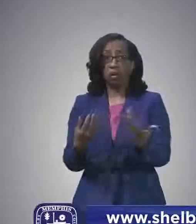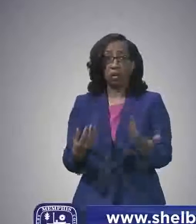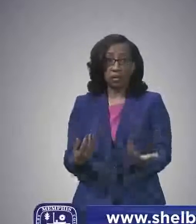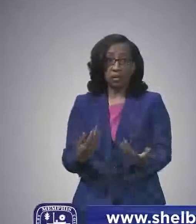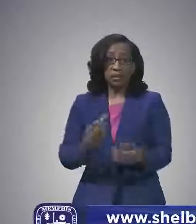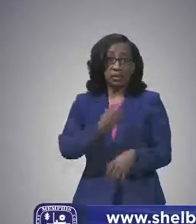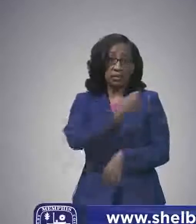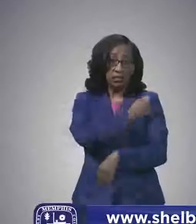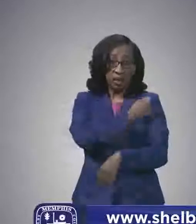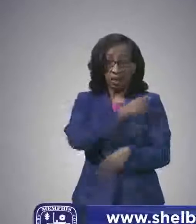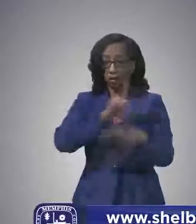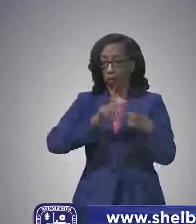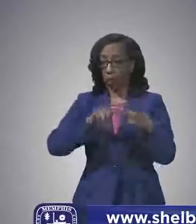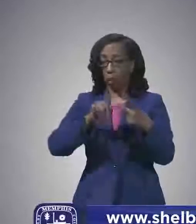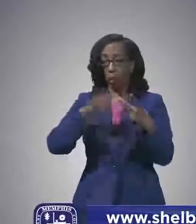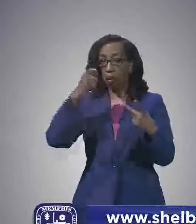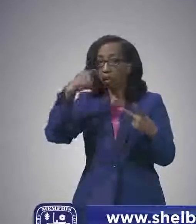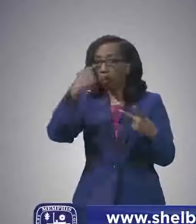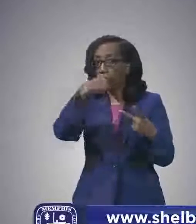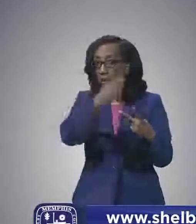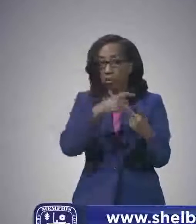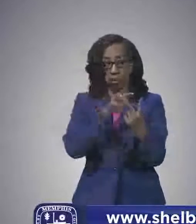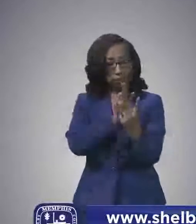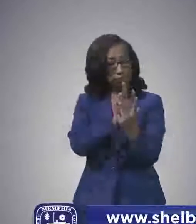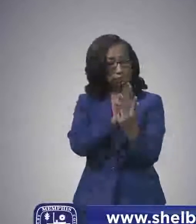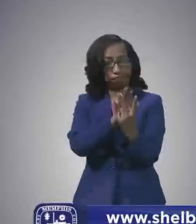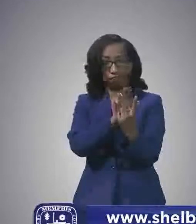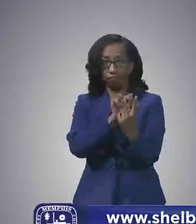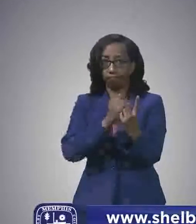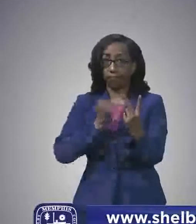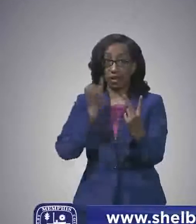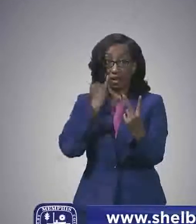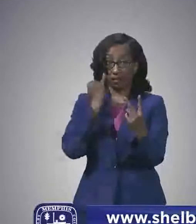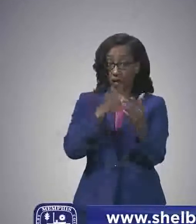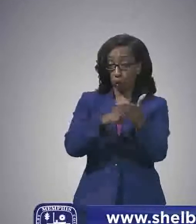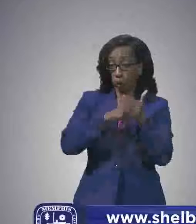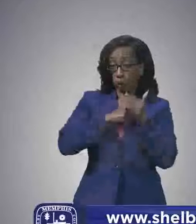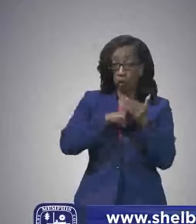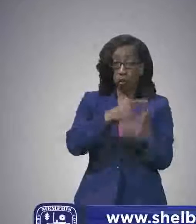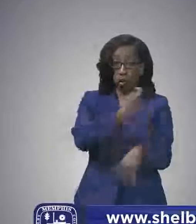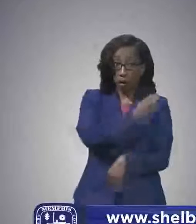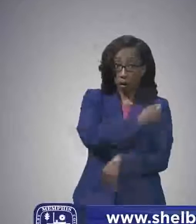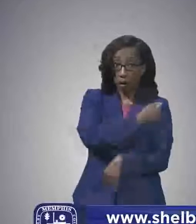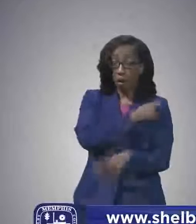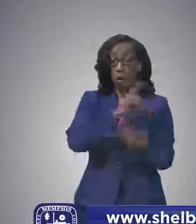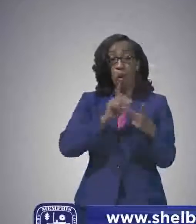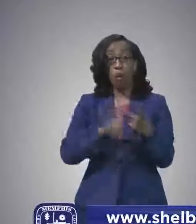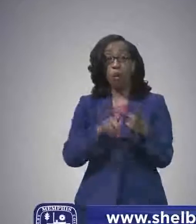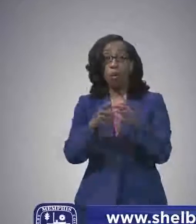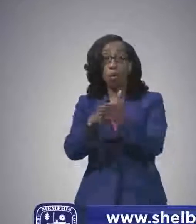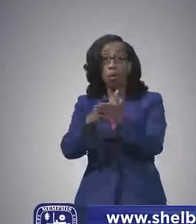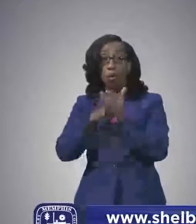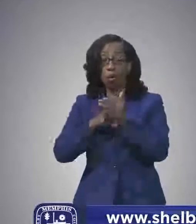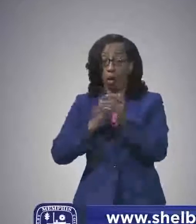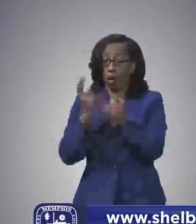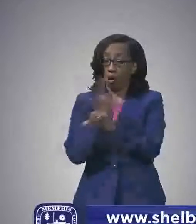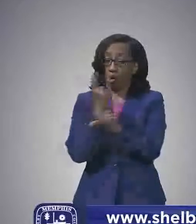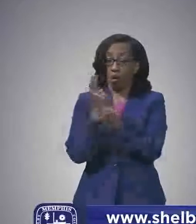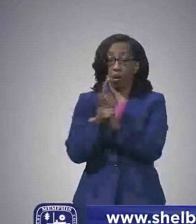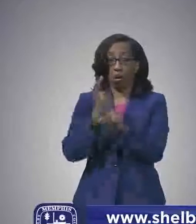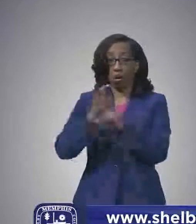point, and that means either mandate the vaccine or consider mandating regular